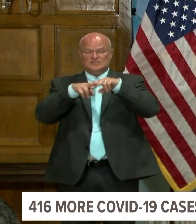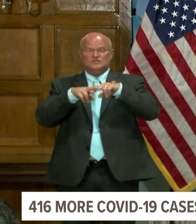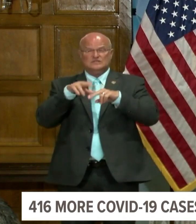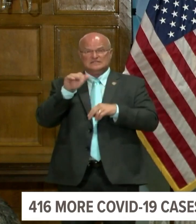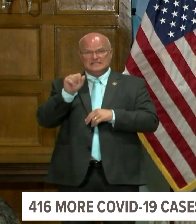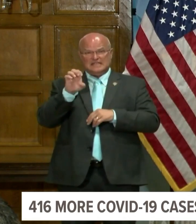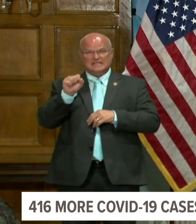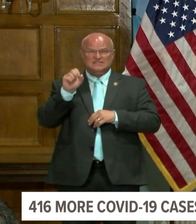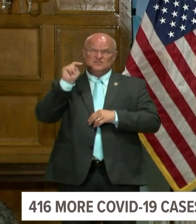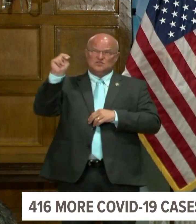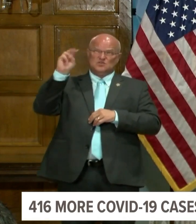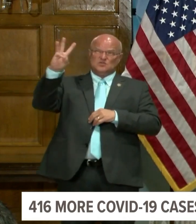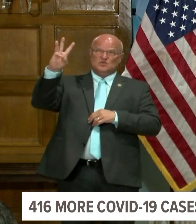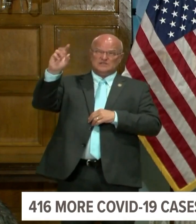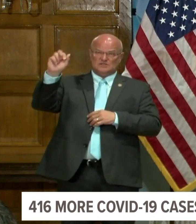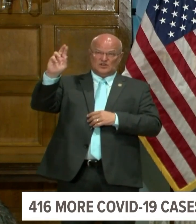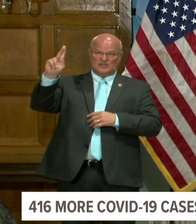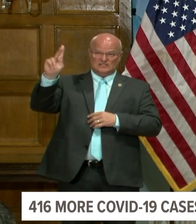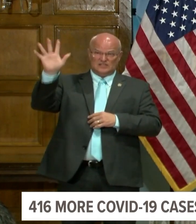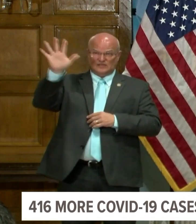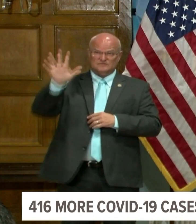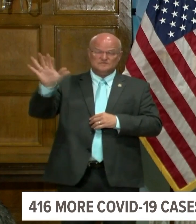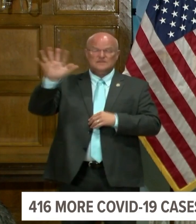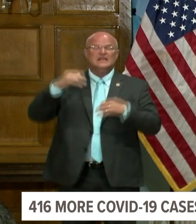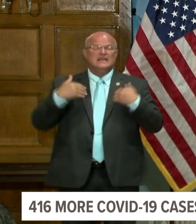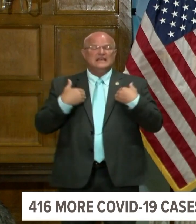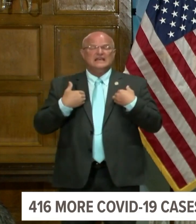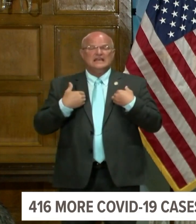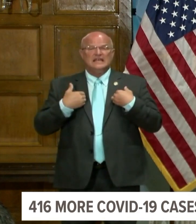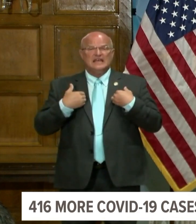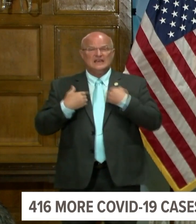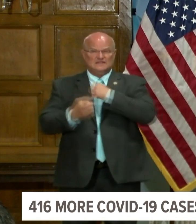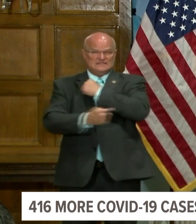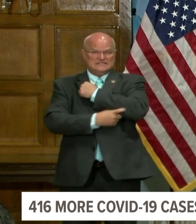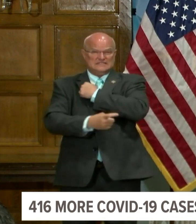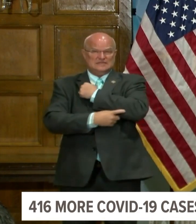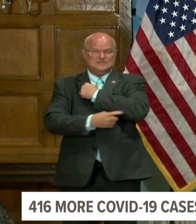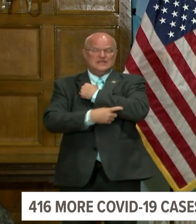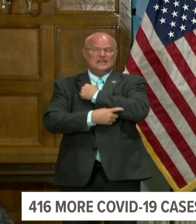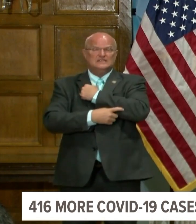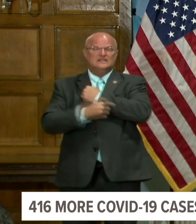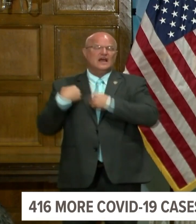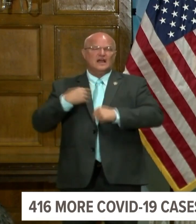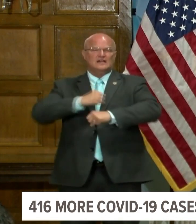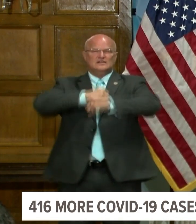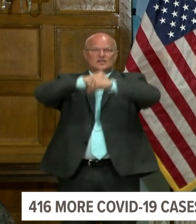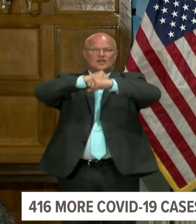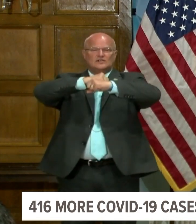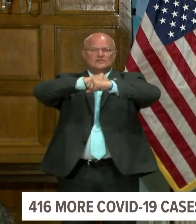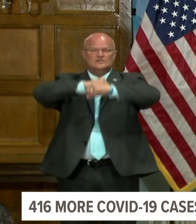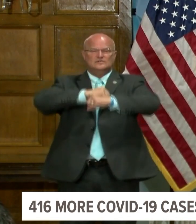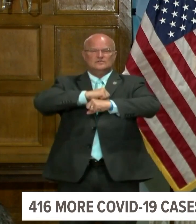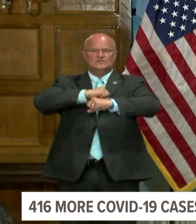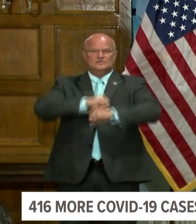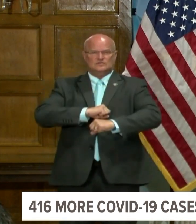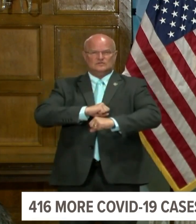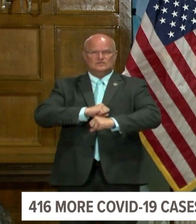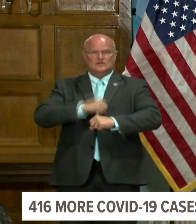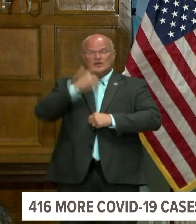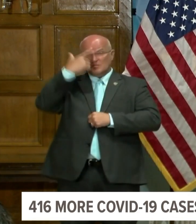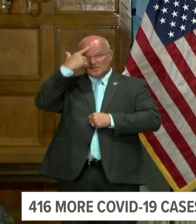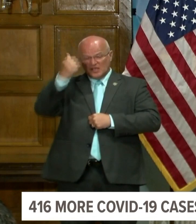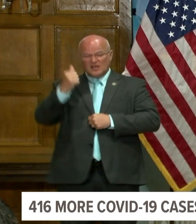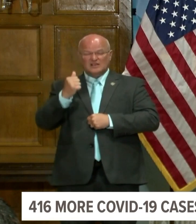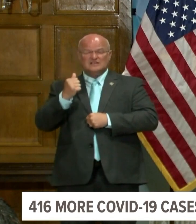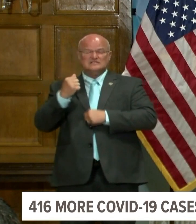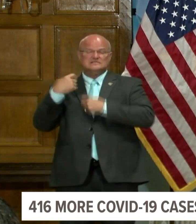in cases in Northwest Arkansas, and we have a temptation to let down our guard because we've been dealing with it for a